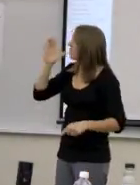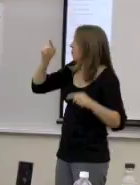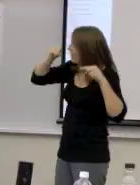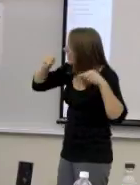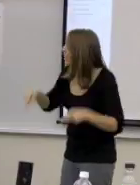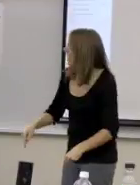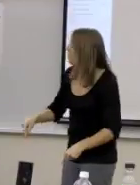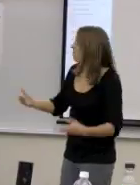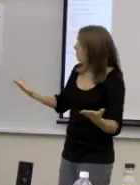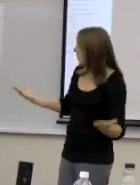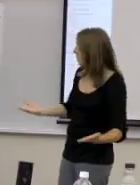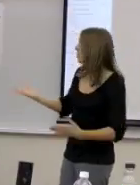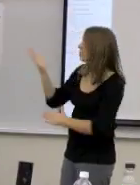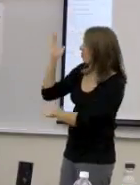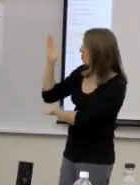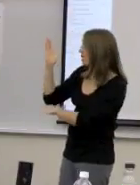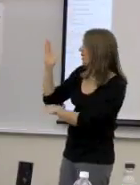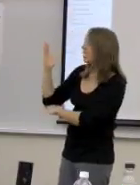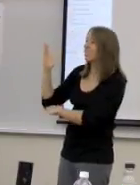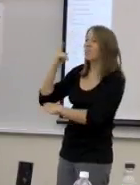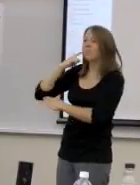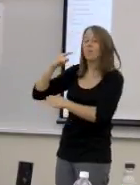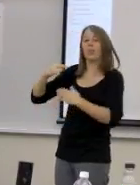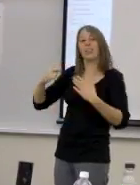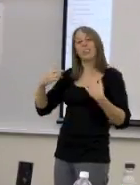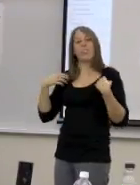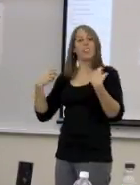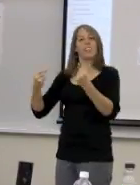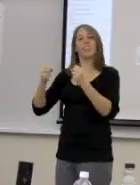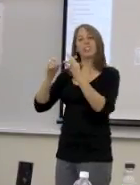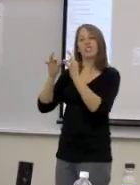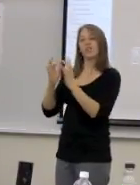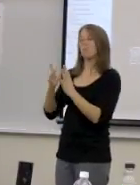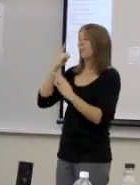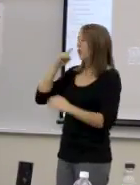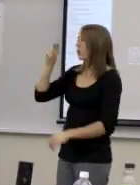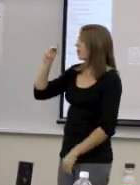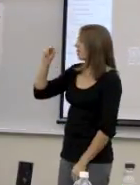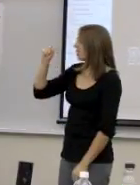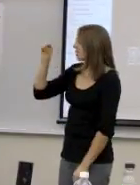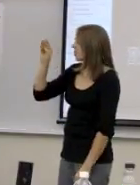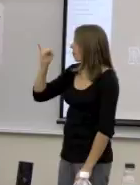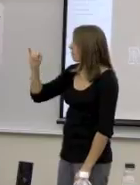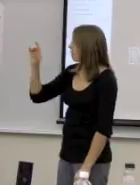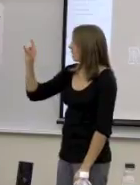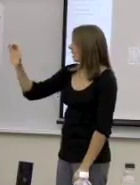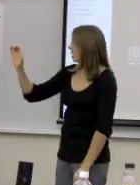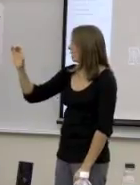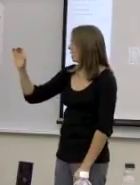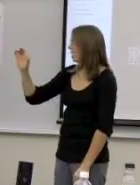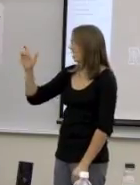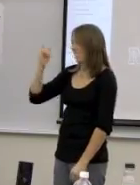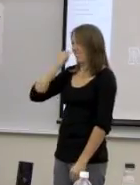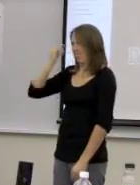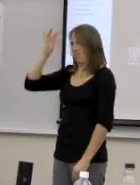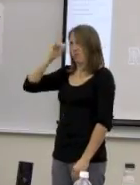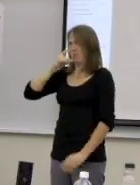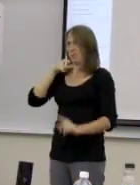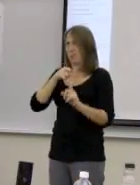to present the Healthy Interpreter for NAOBDC. He was on, if you don't know who he is, he was one of the top